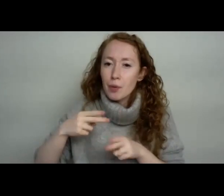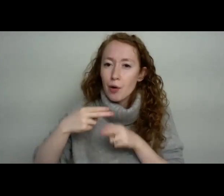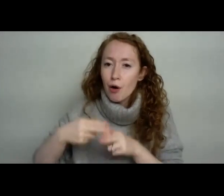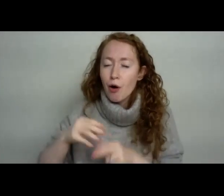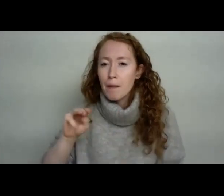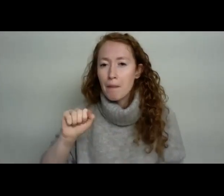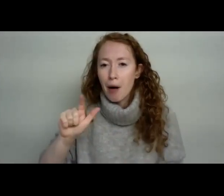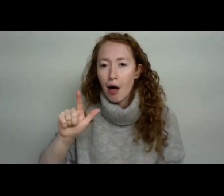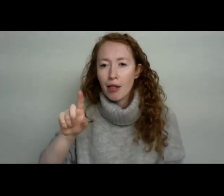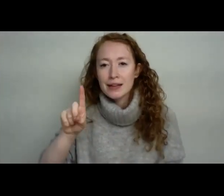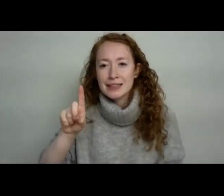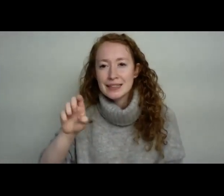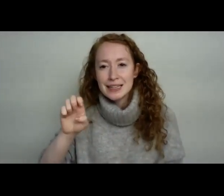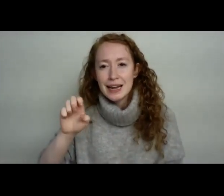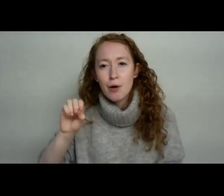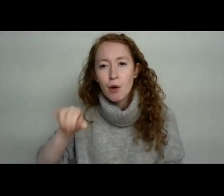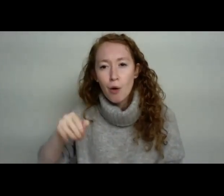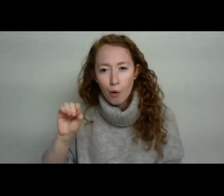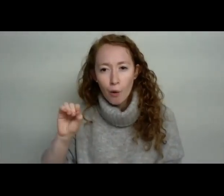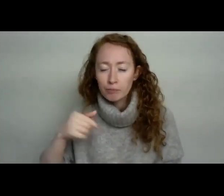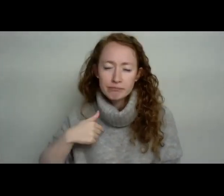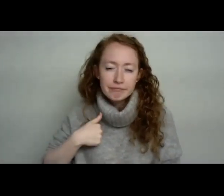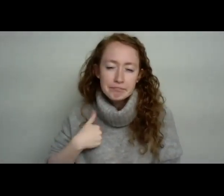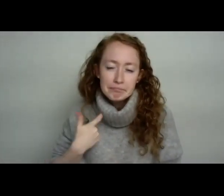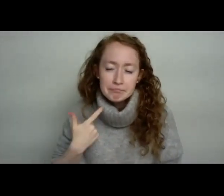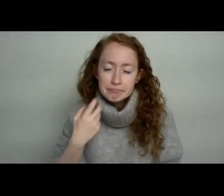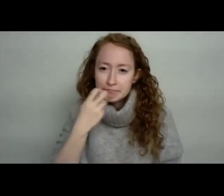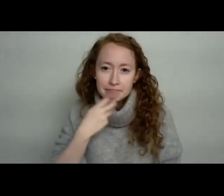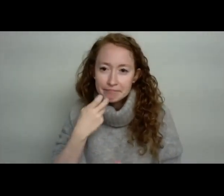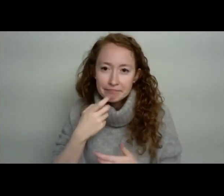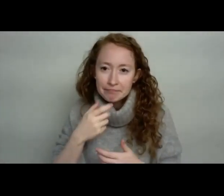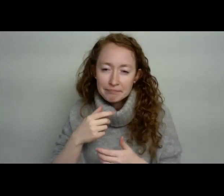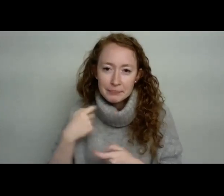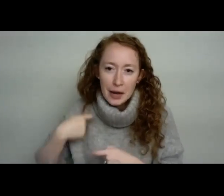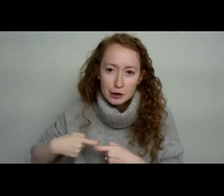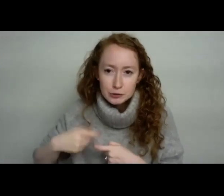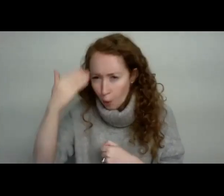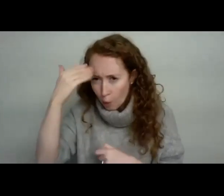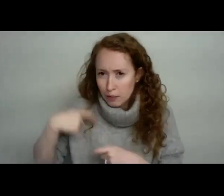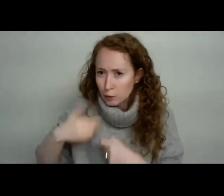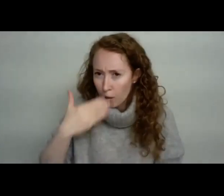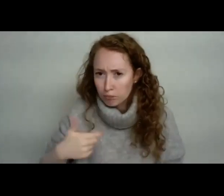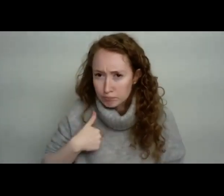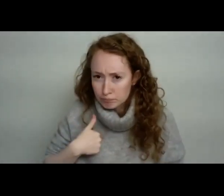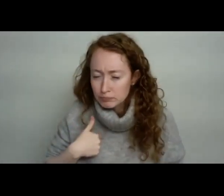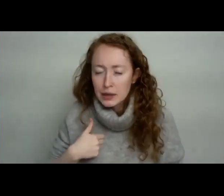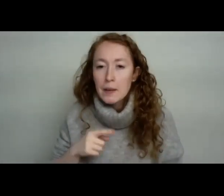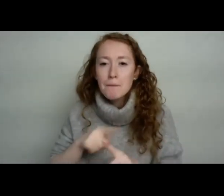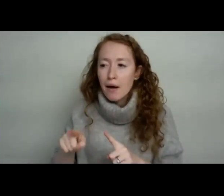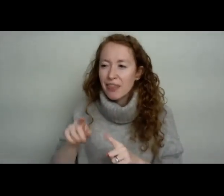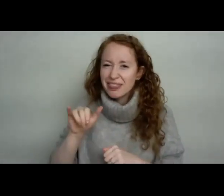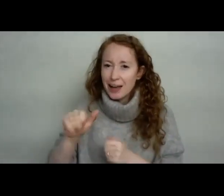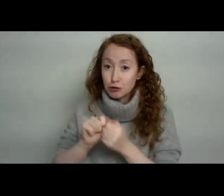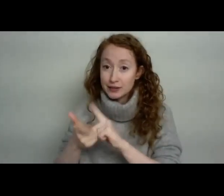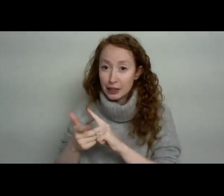ojo, which I don't claim to speak Spanish, but that definitely translates roughly to hard on the eyes. So